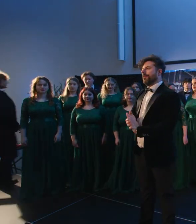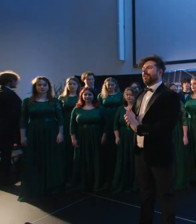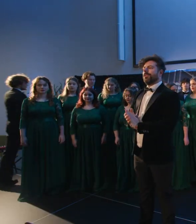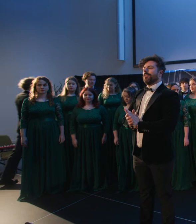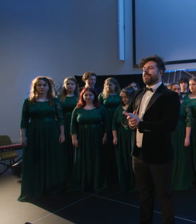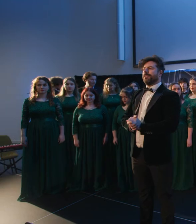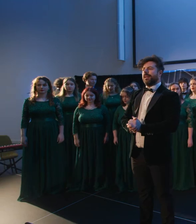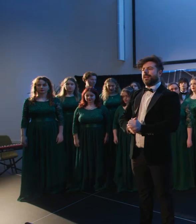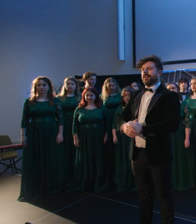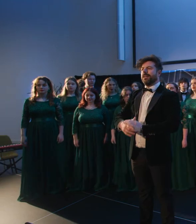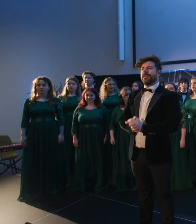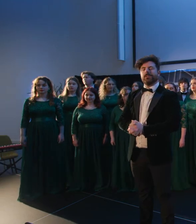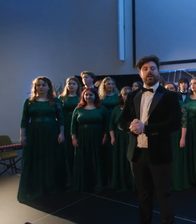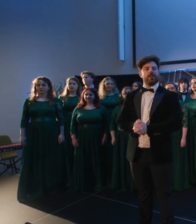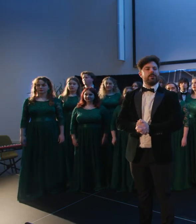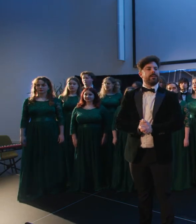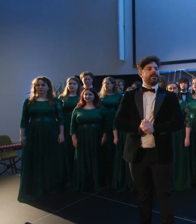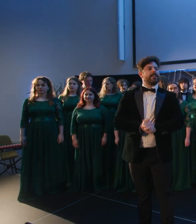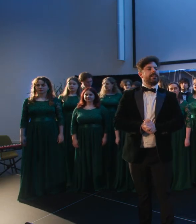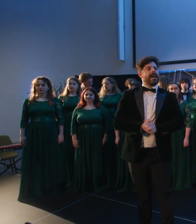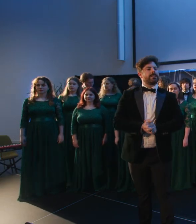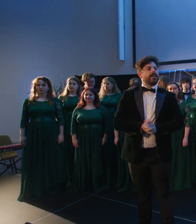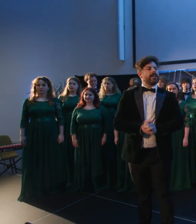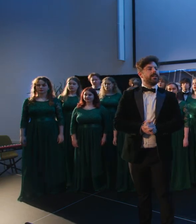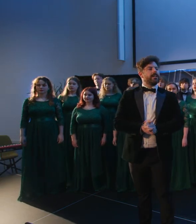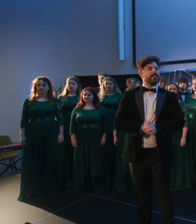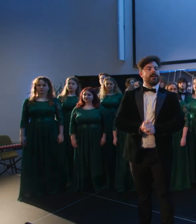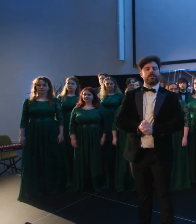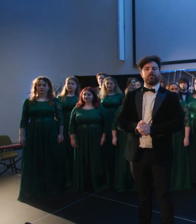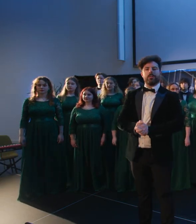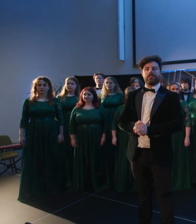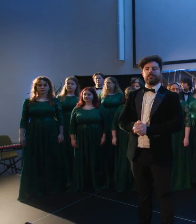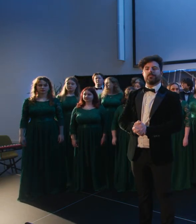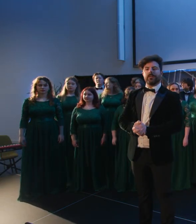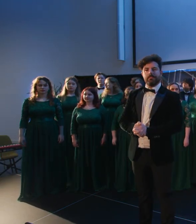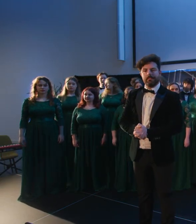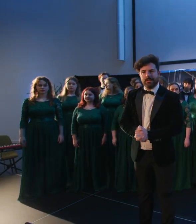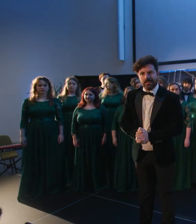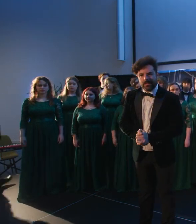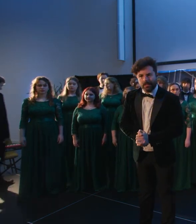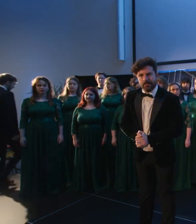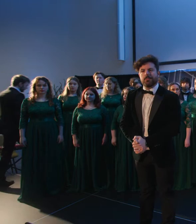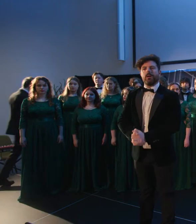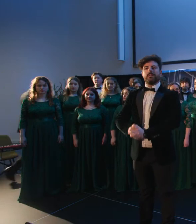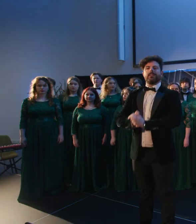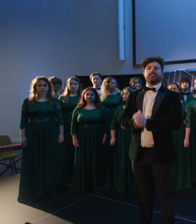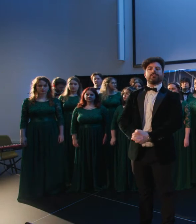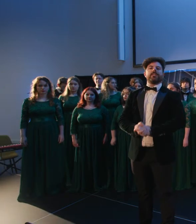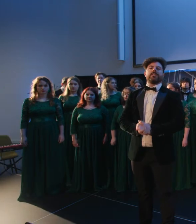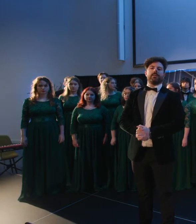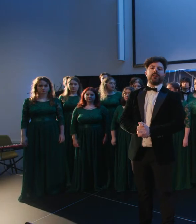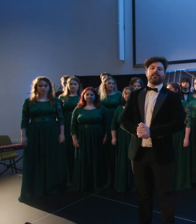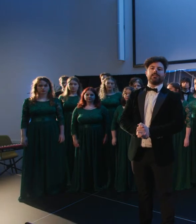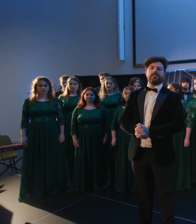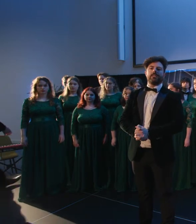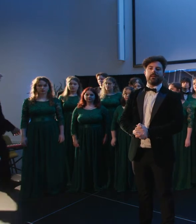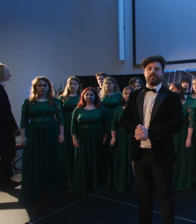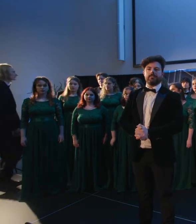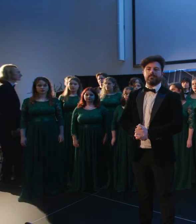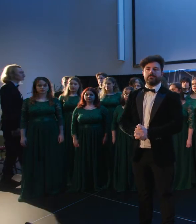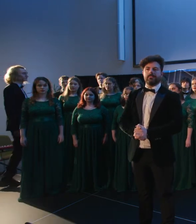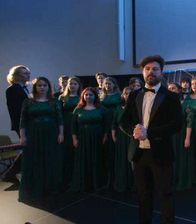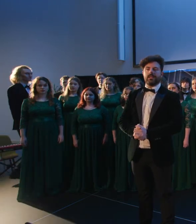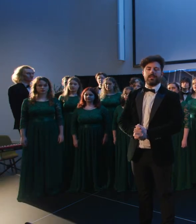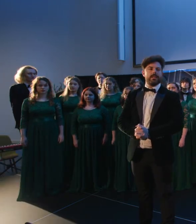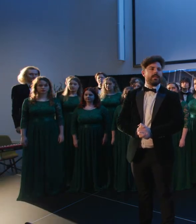And for the Gaelgors out there, you'll know that Aisling is the Irish word for dream, which is what this strategic plan is